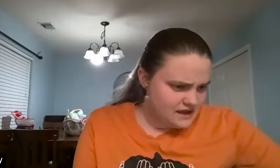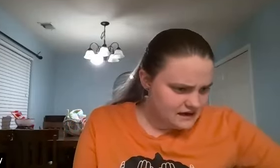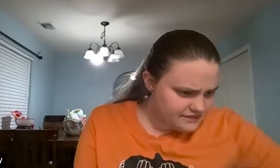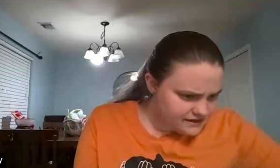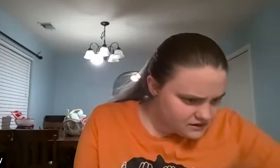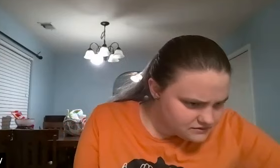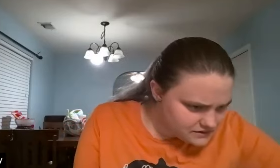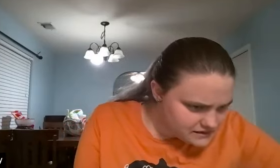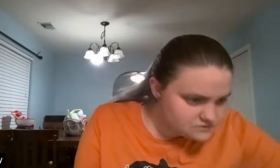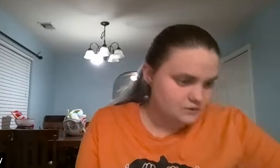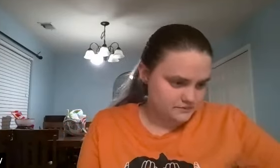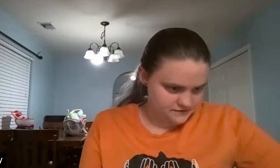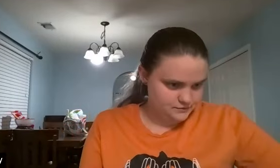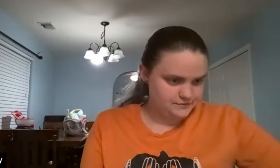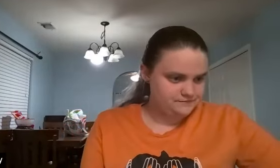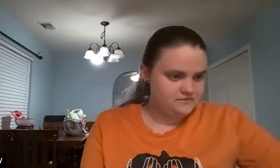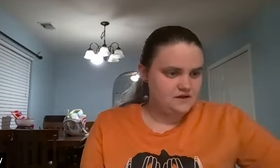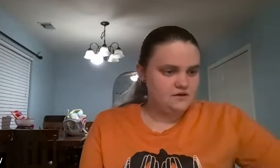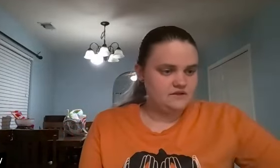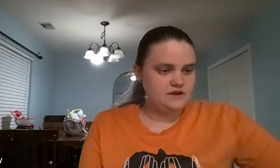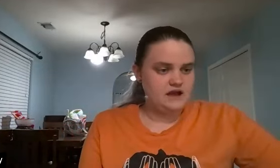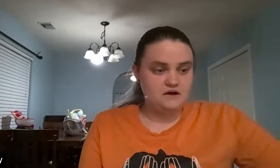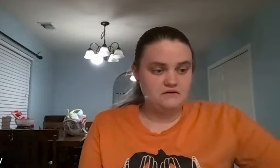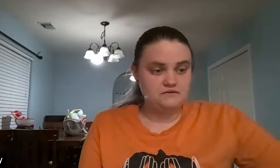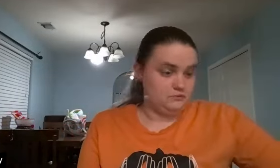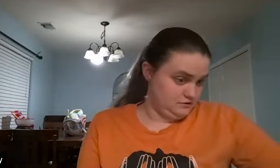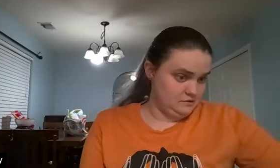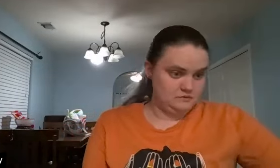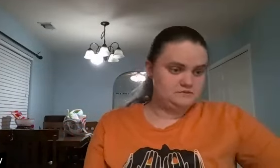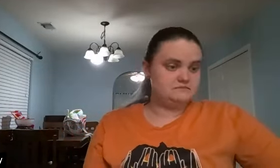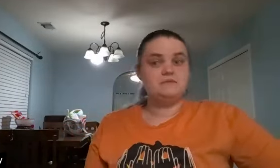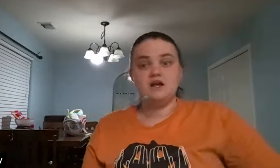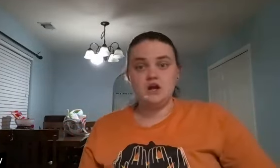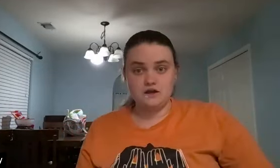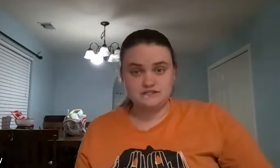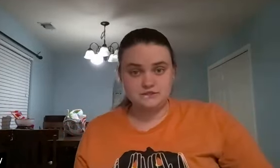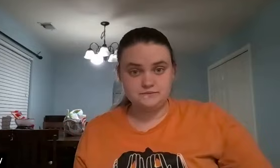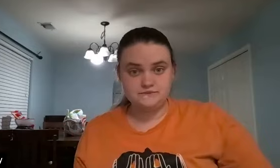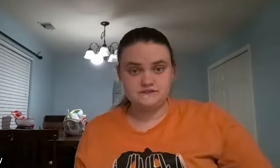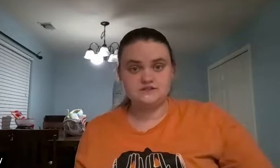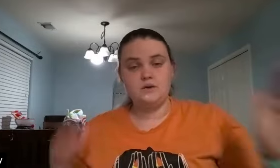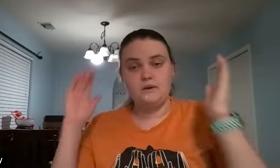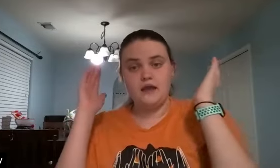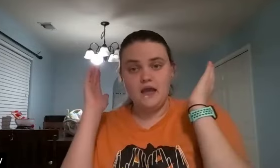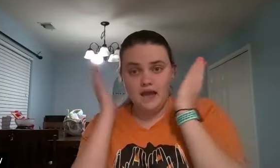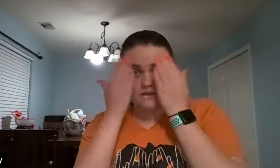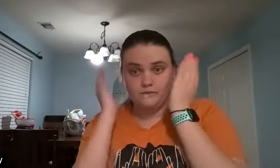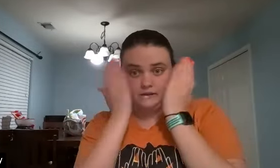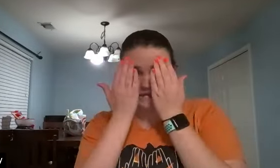I think we had 2 more. Then we have 3 more. Whoops. Costumes. So